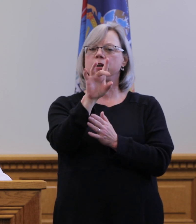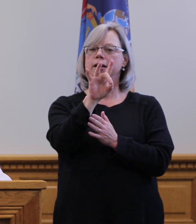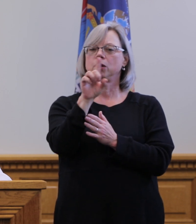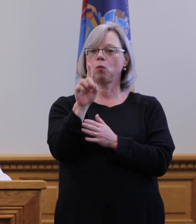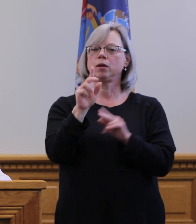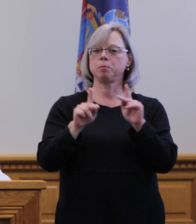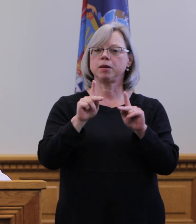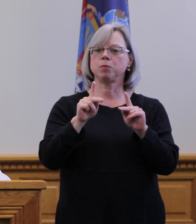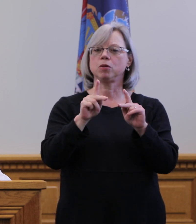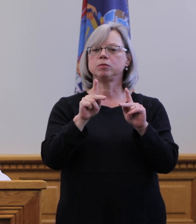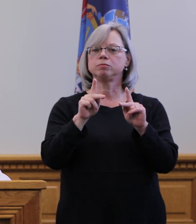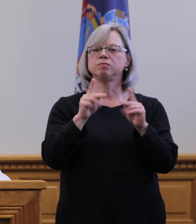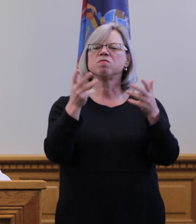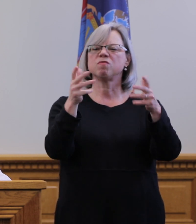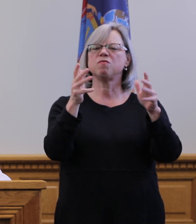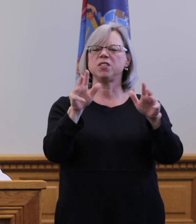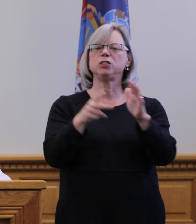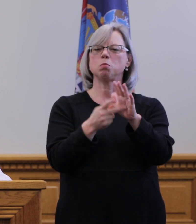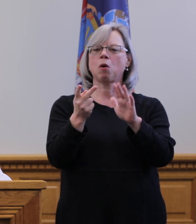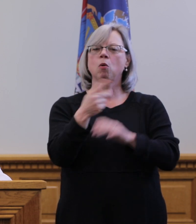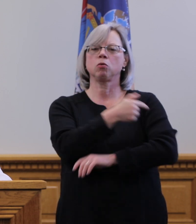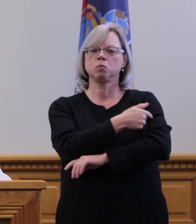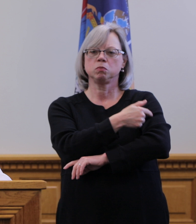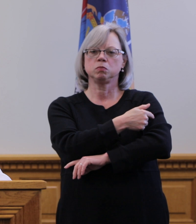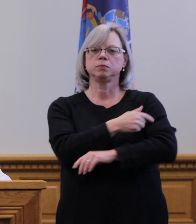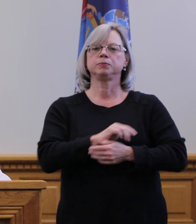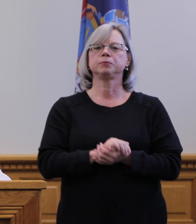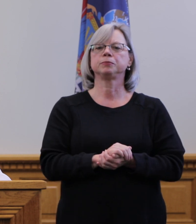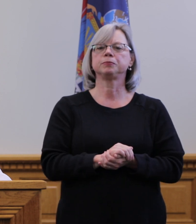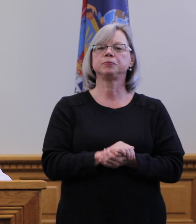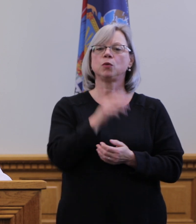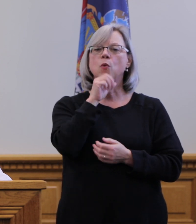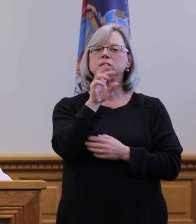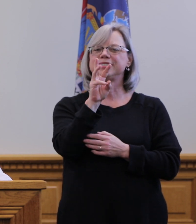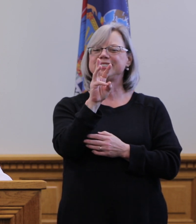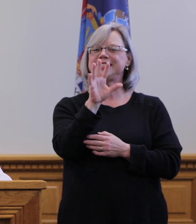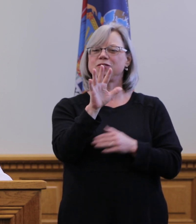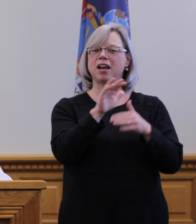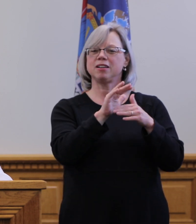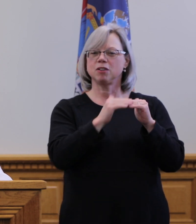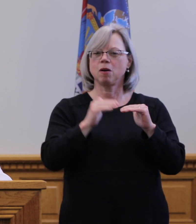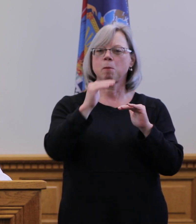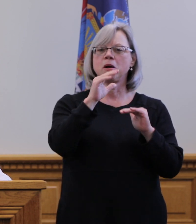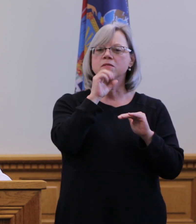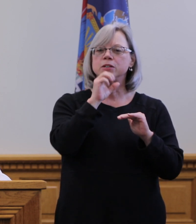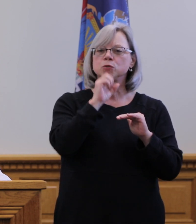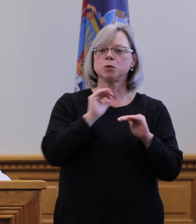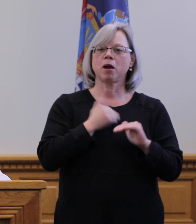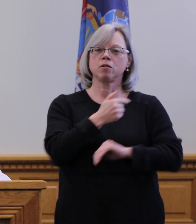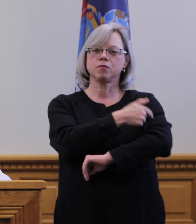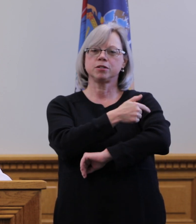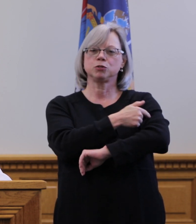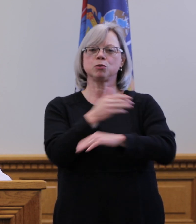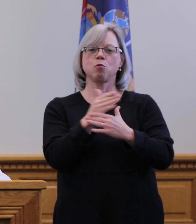40,781 residents have completed the vaccine series. In the 65 and over age group, our vaccination rate